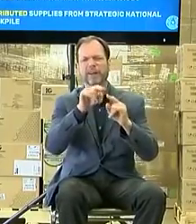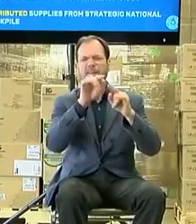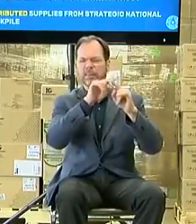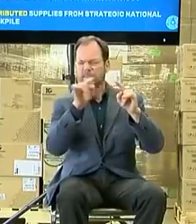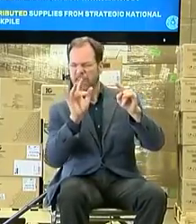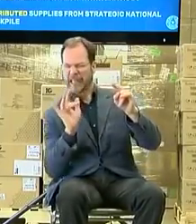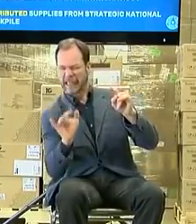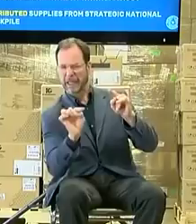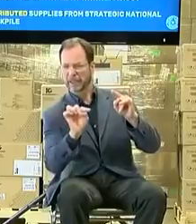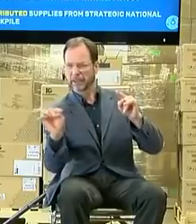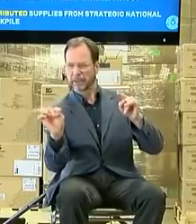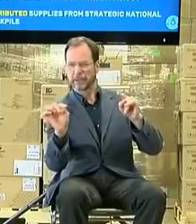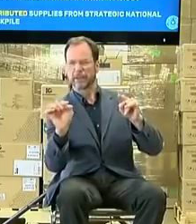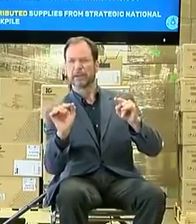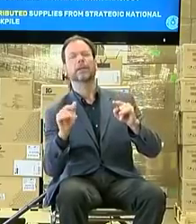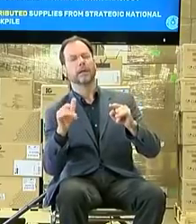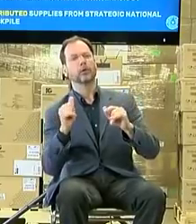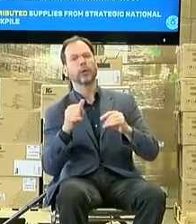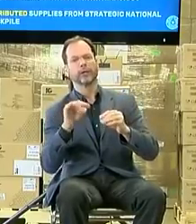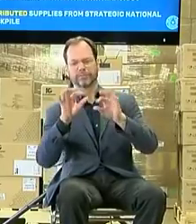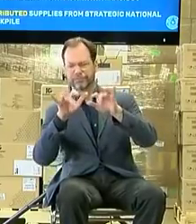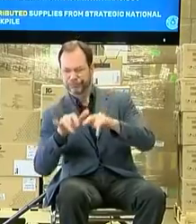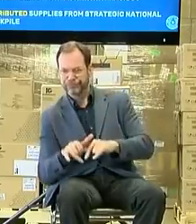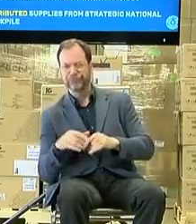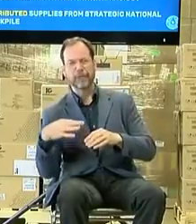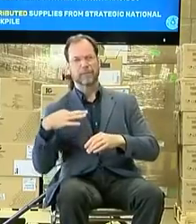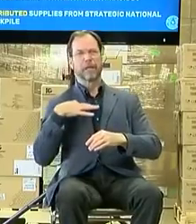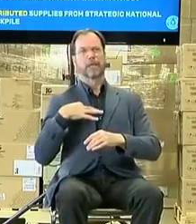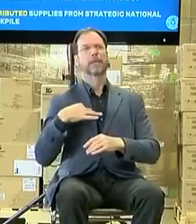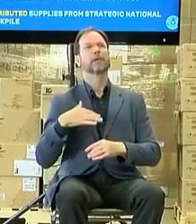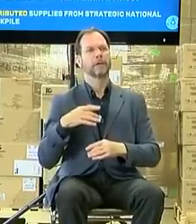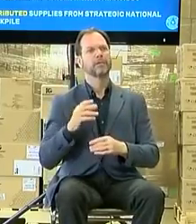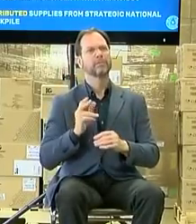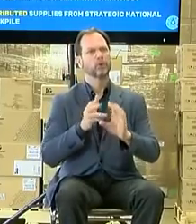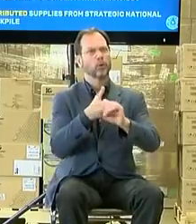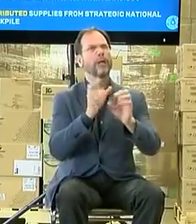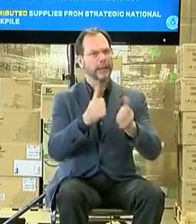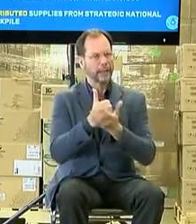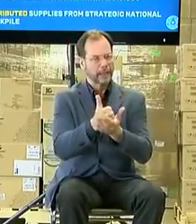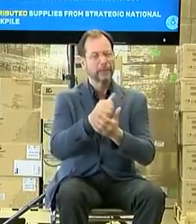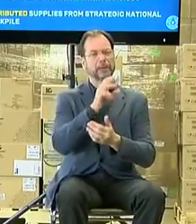there where you can click on and volunteer. Again, that is at